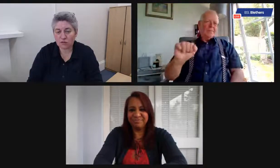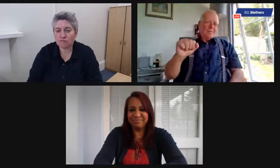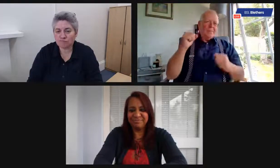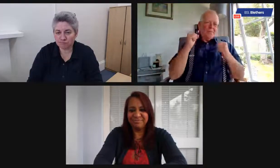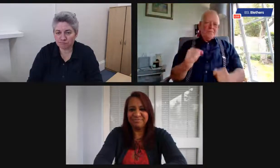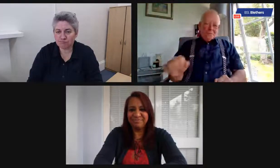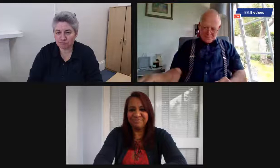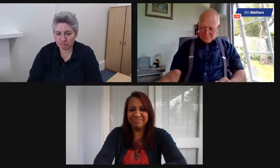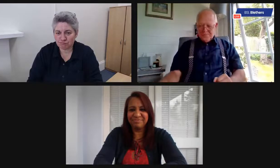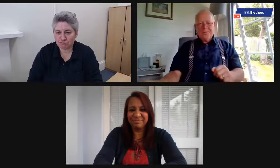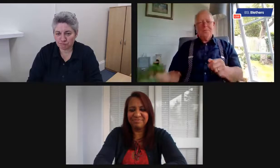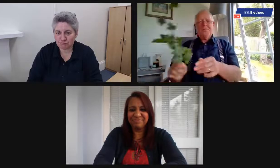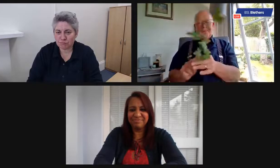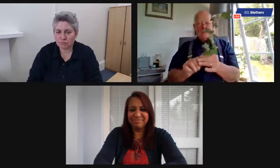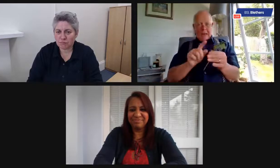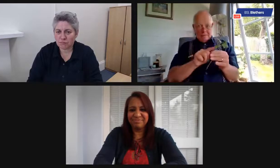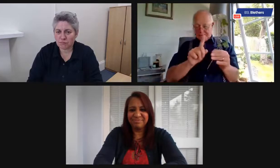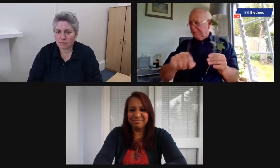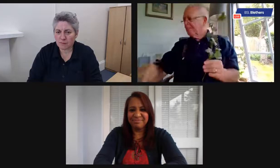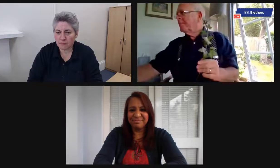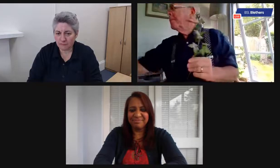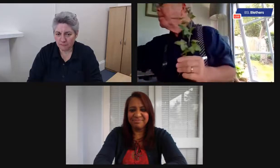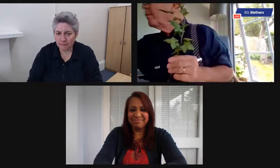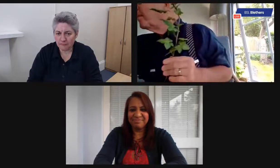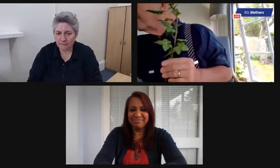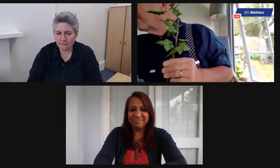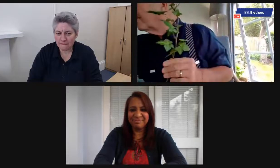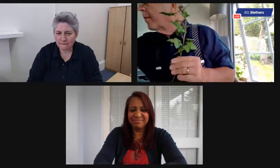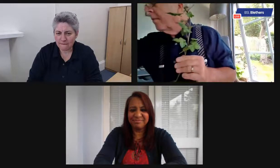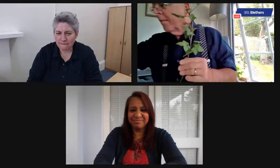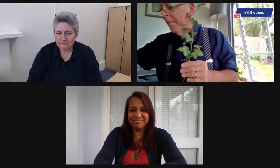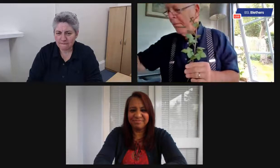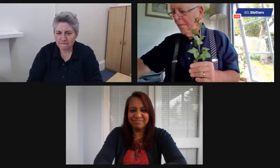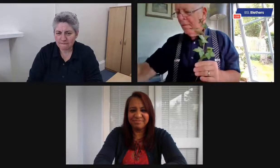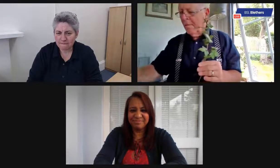three tripinnate leaf, right? Okay, that's kind of very familiar.